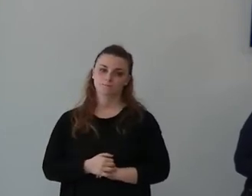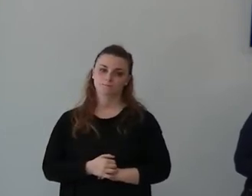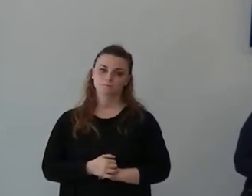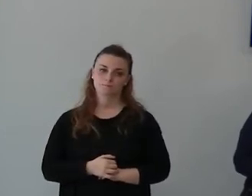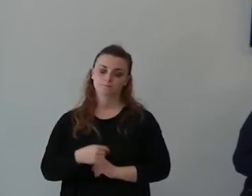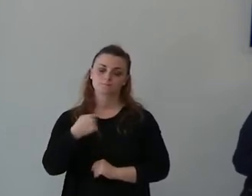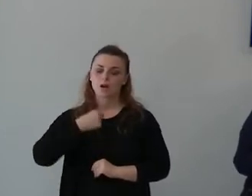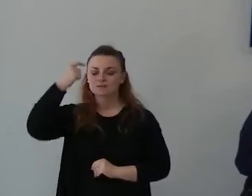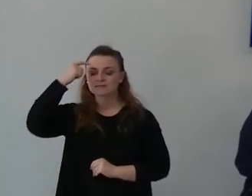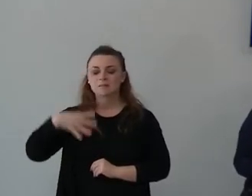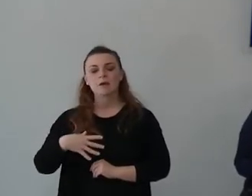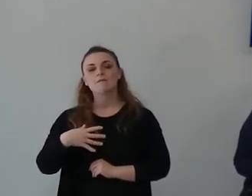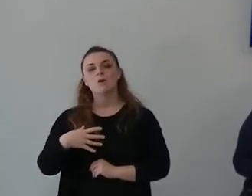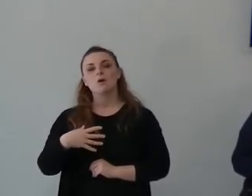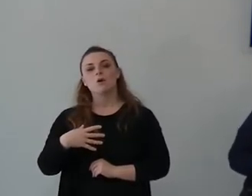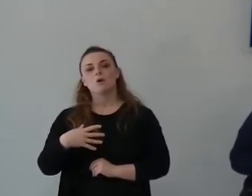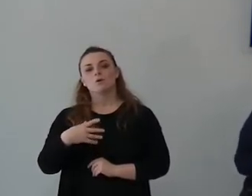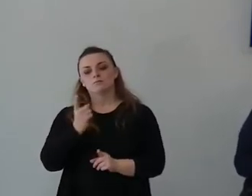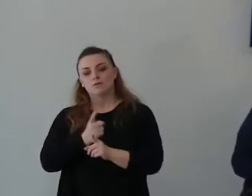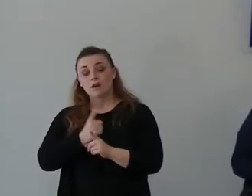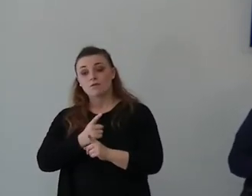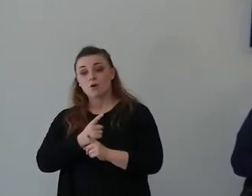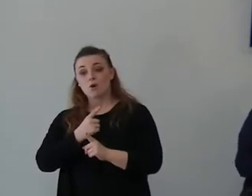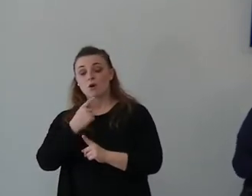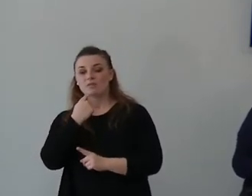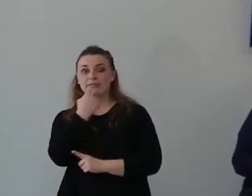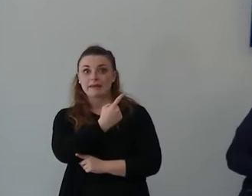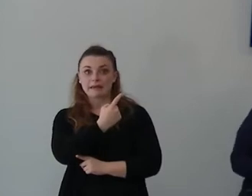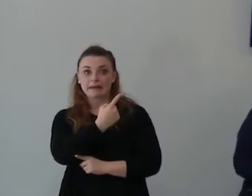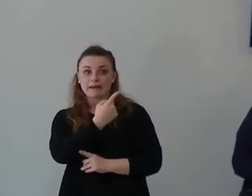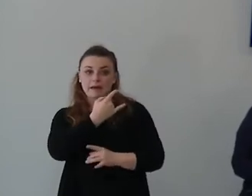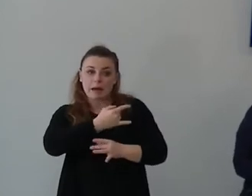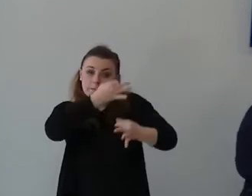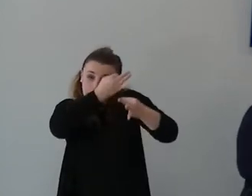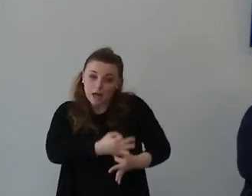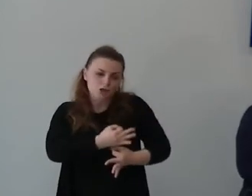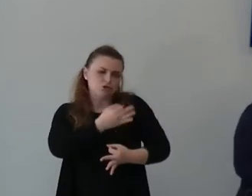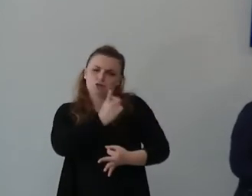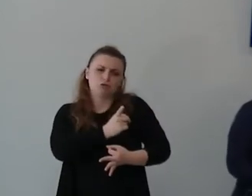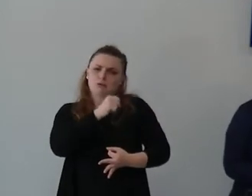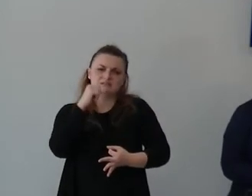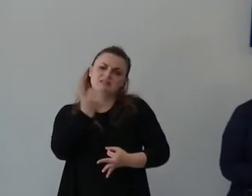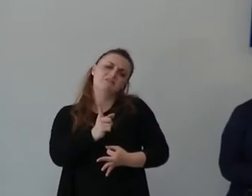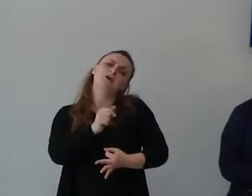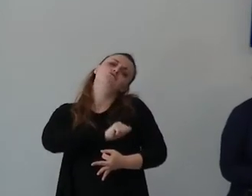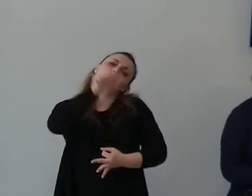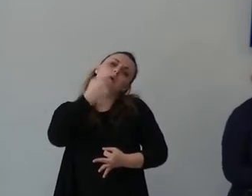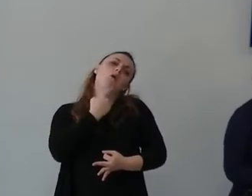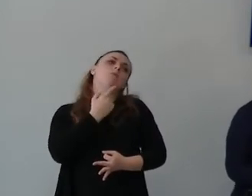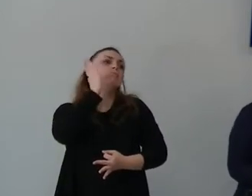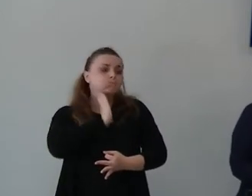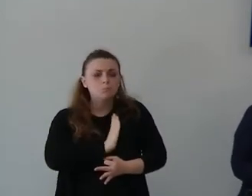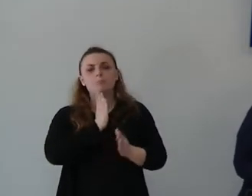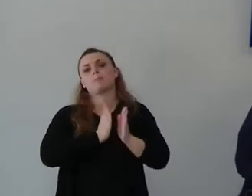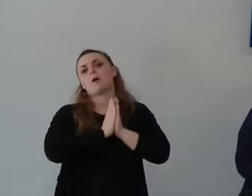Sapevo che non avevo bisogno di dirgli qualcosa di più preciso che oltre a pregare per me. And this